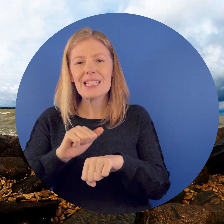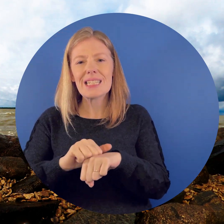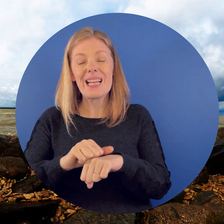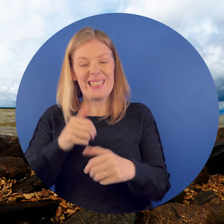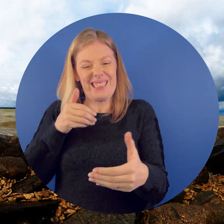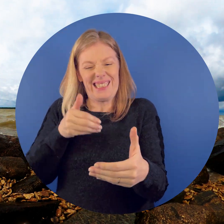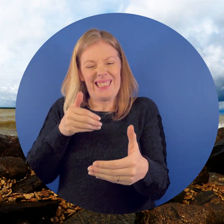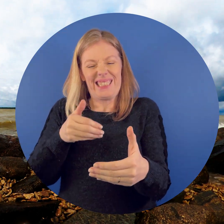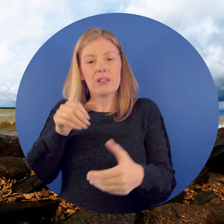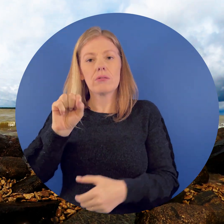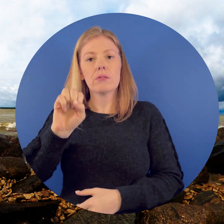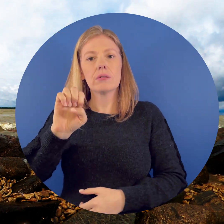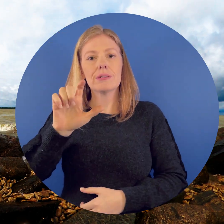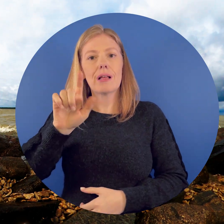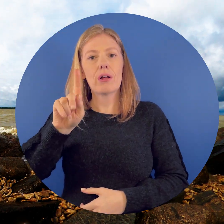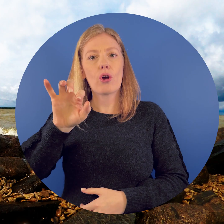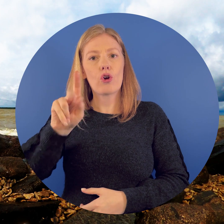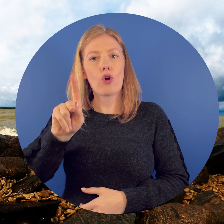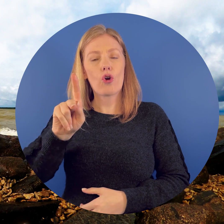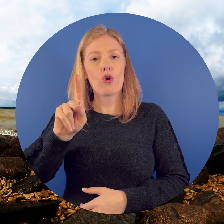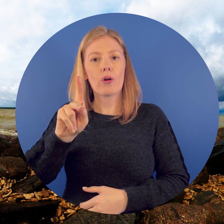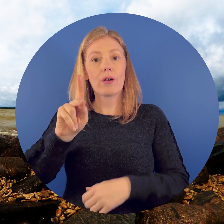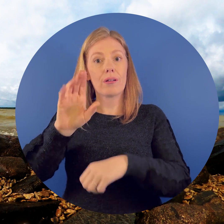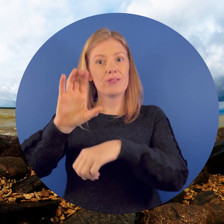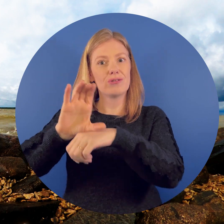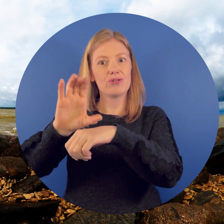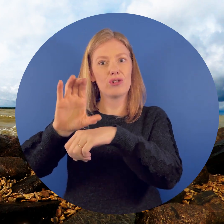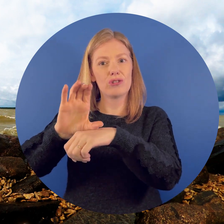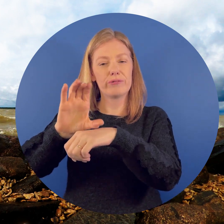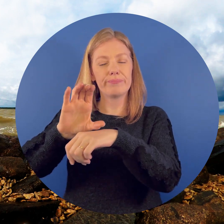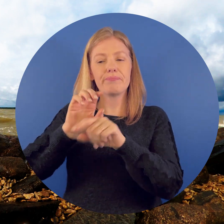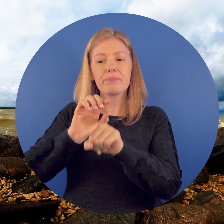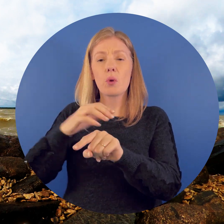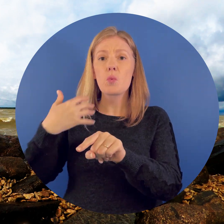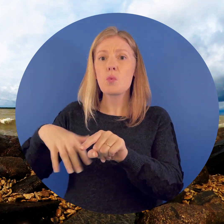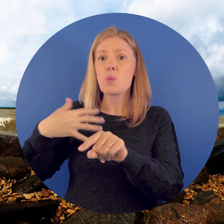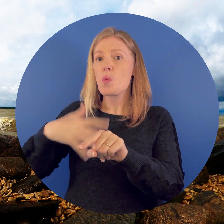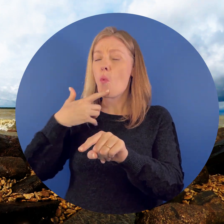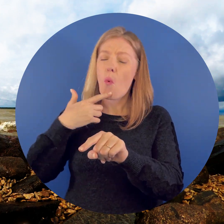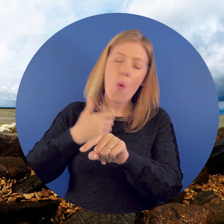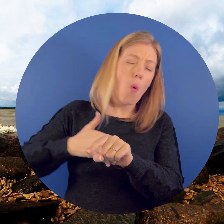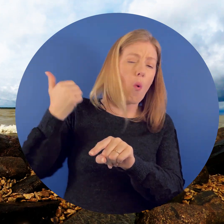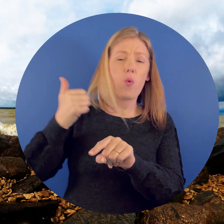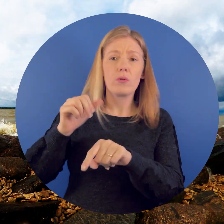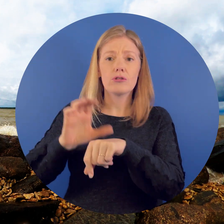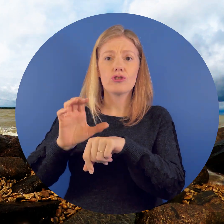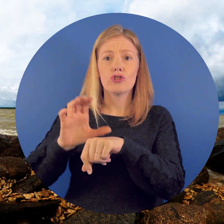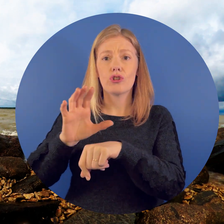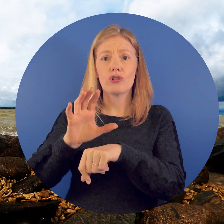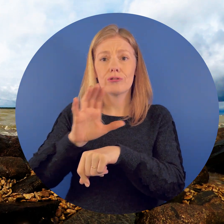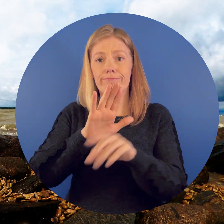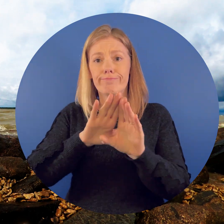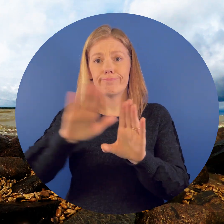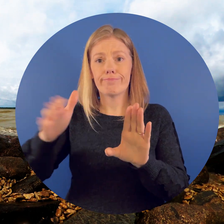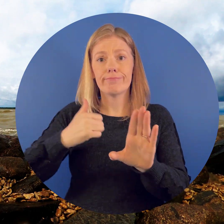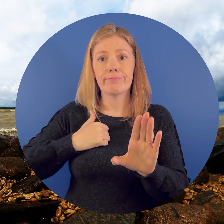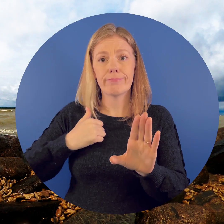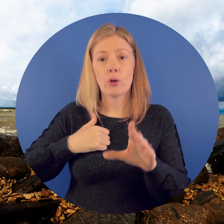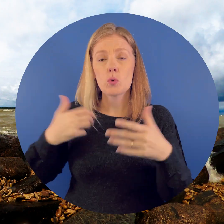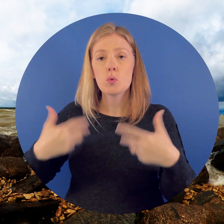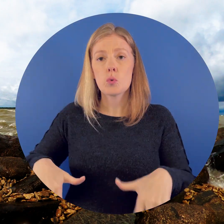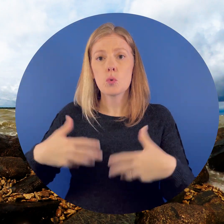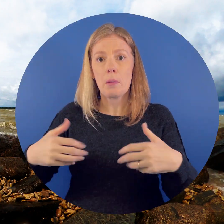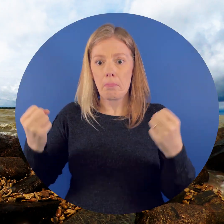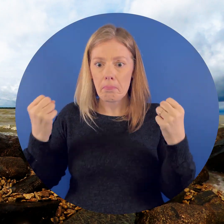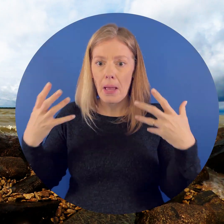River. It is the oldest stone church in Western Canada, and as such, it has its fair share of paranormal